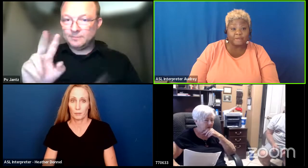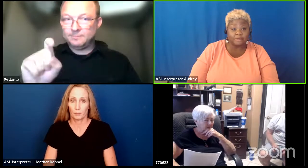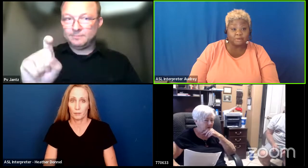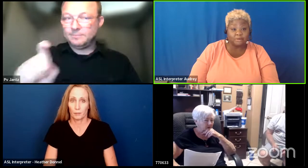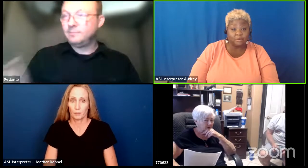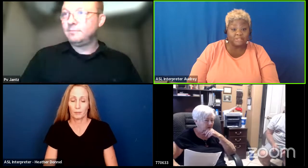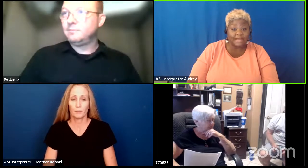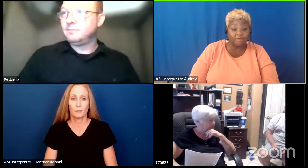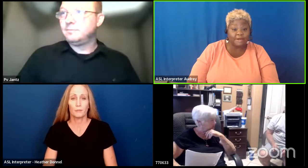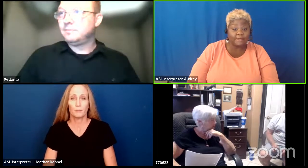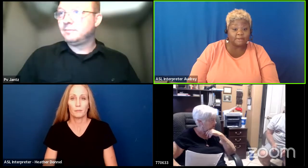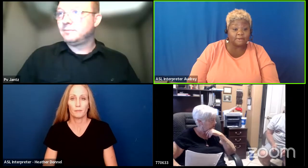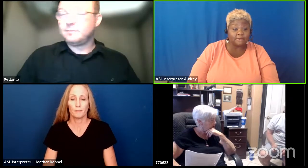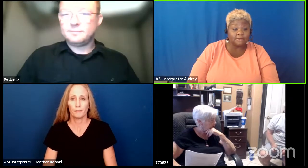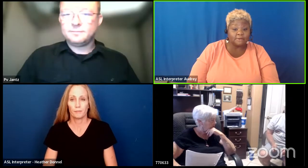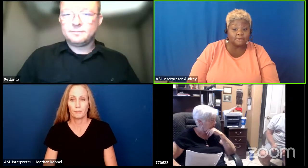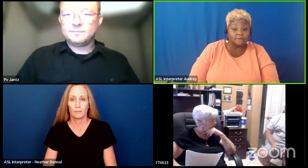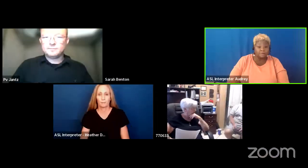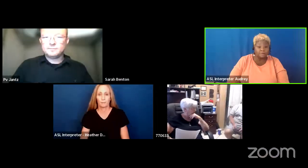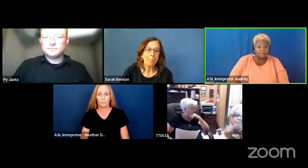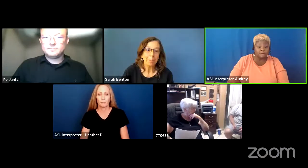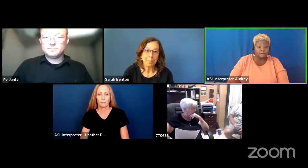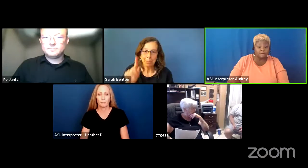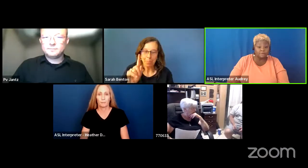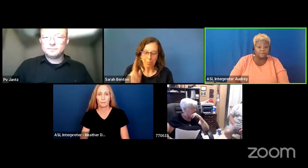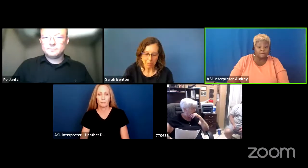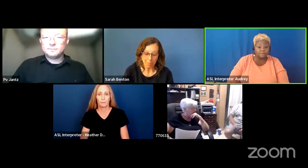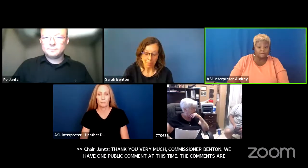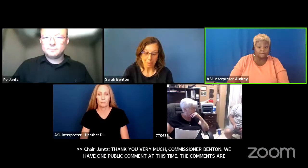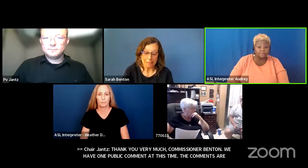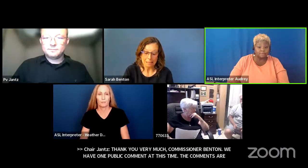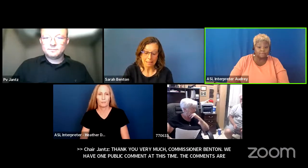Commissioner Benton, we're set and ready.